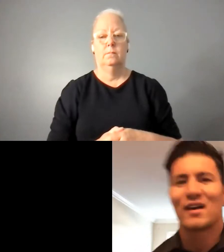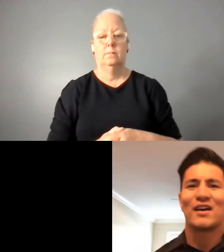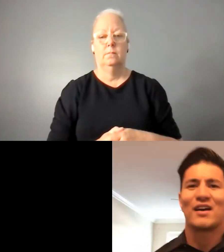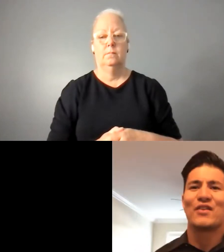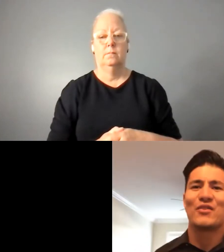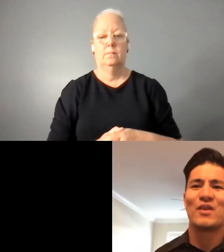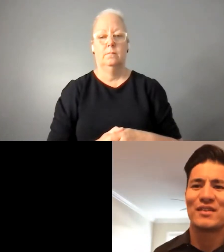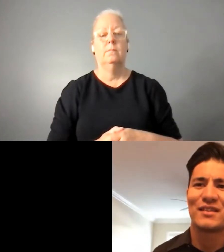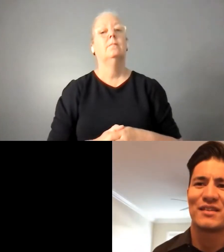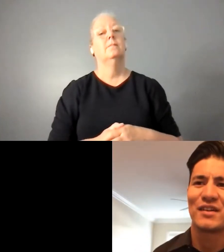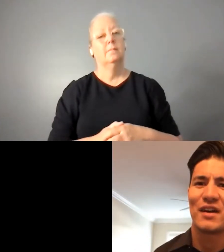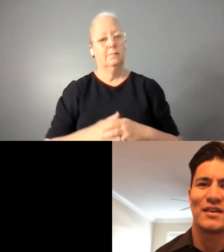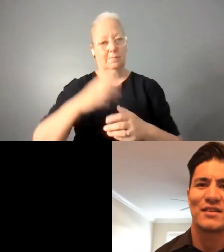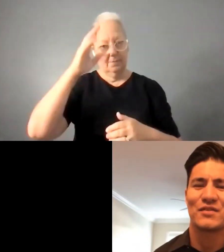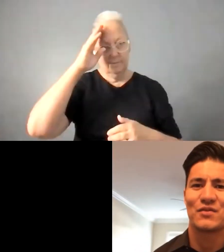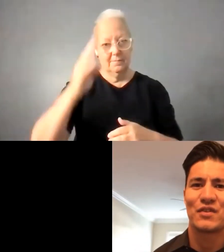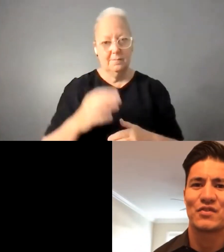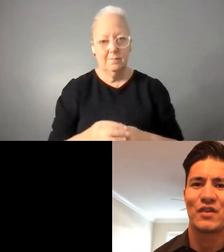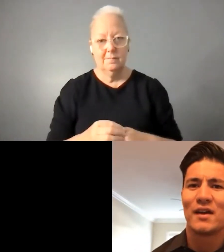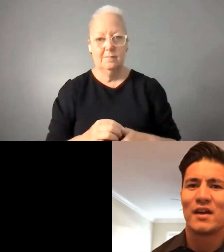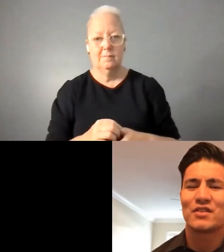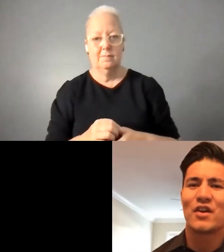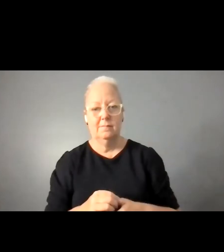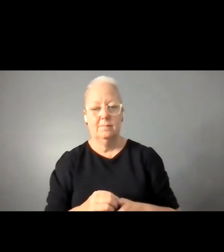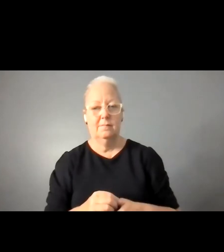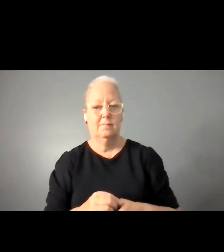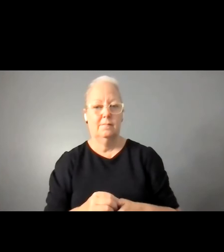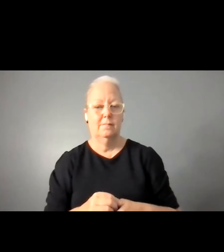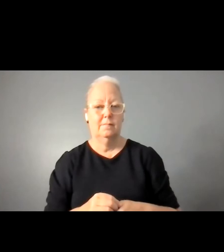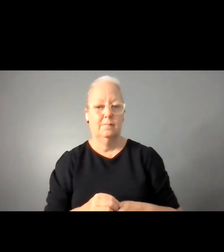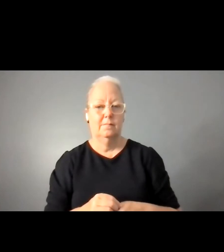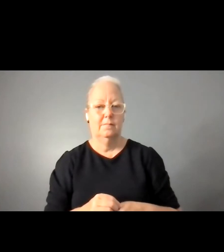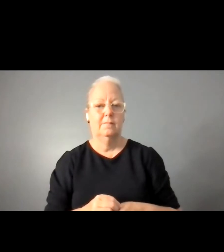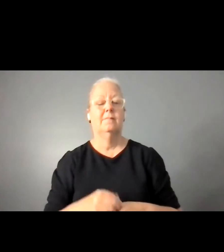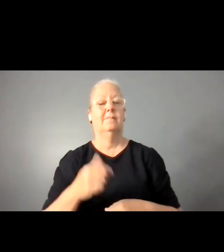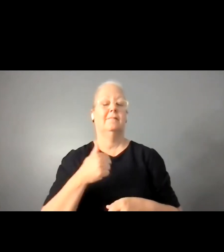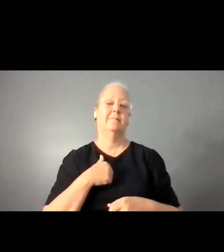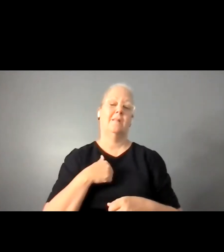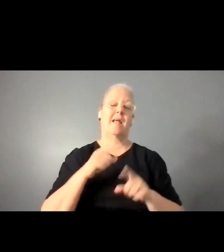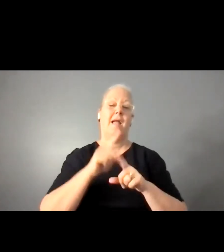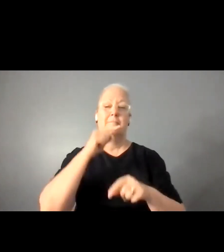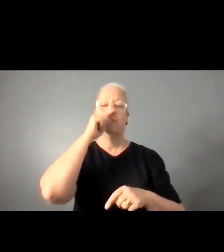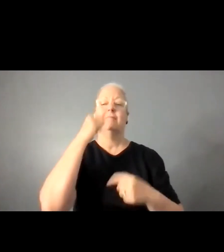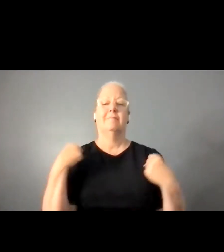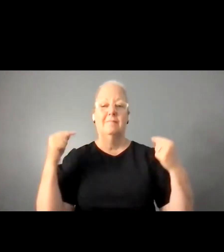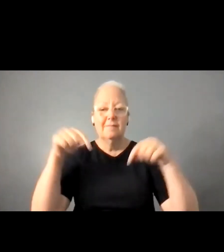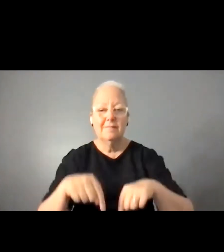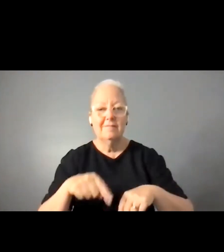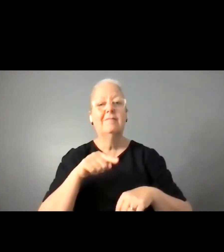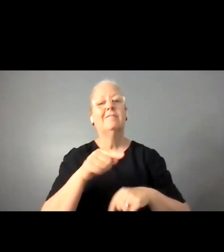Hello, everyone. Well, it's an honor for me to be here, and thank you for the inviting.